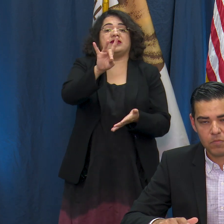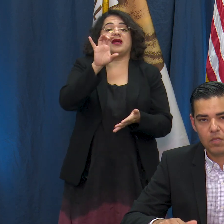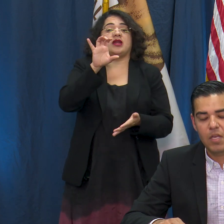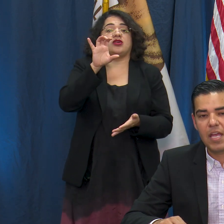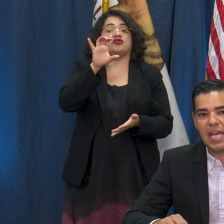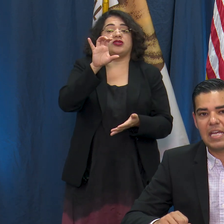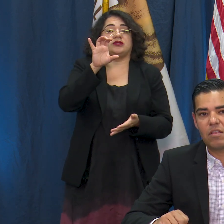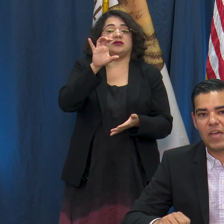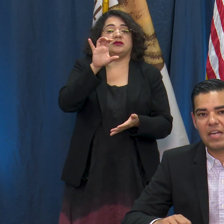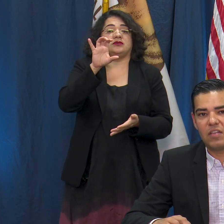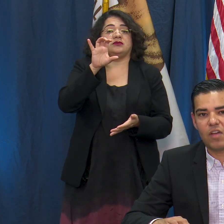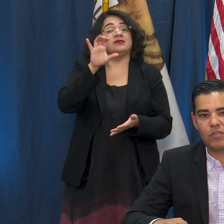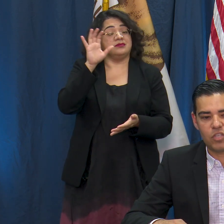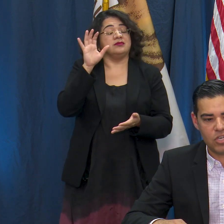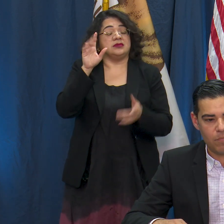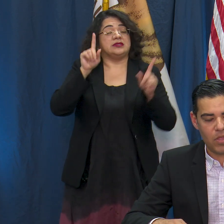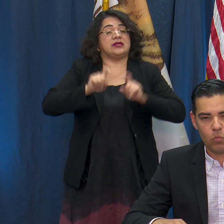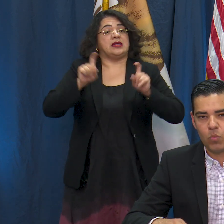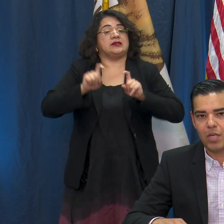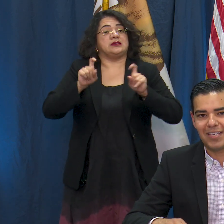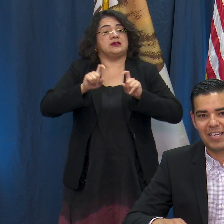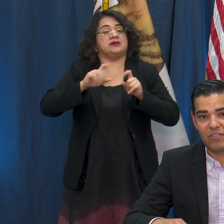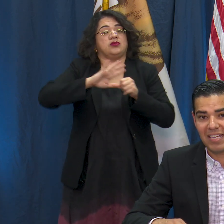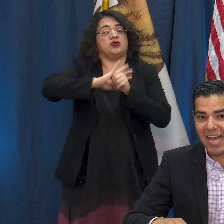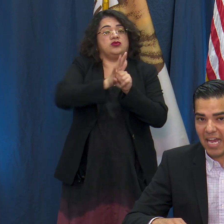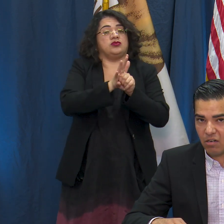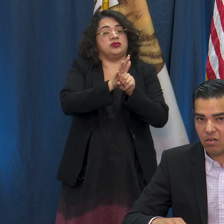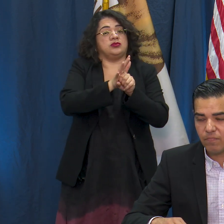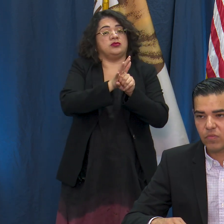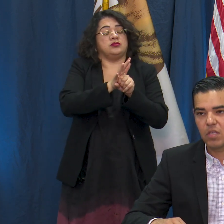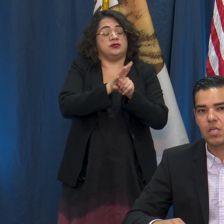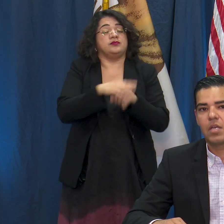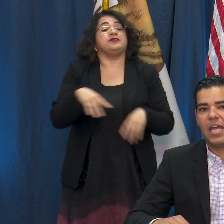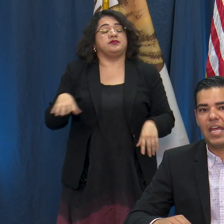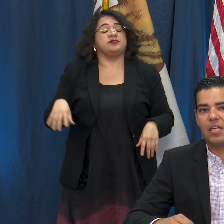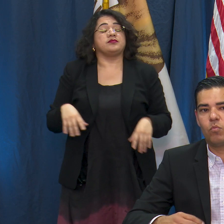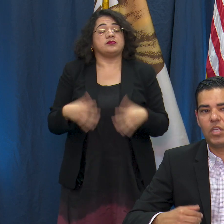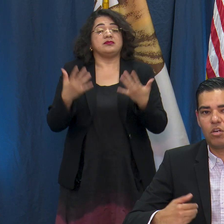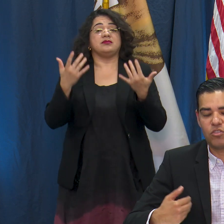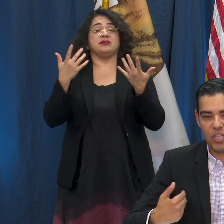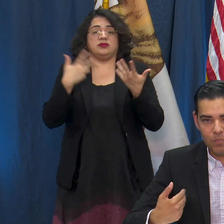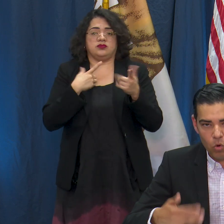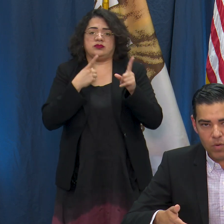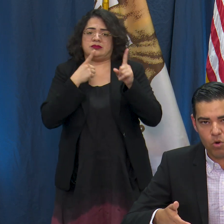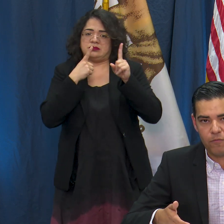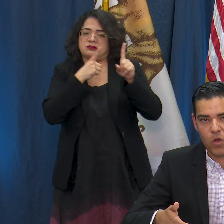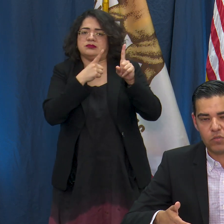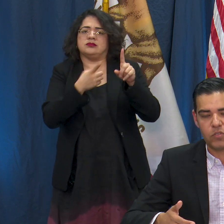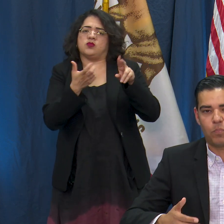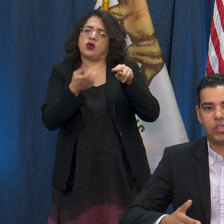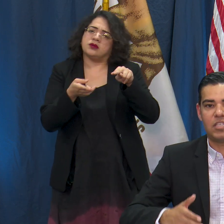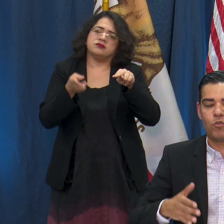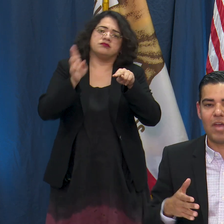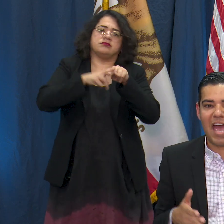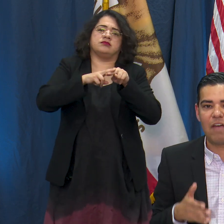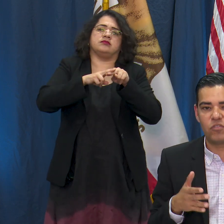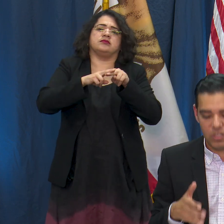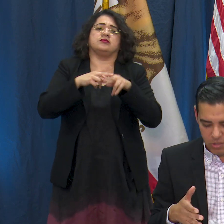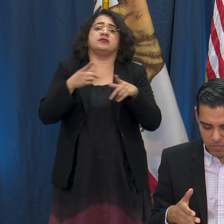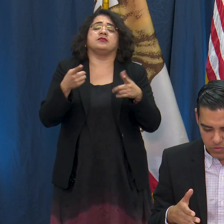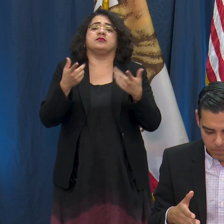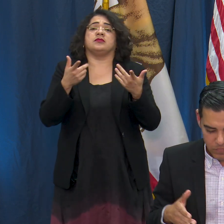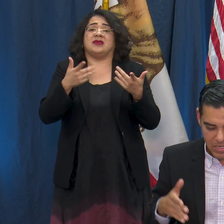tests. And that is obviously a number that we want to get even higher. And we are seeing more and more folks. So please, if you